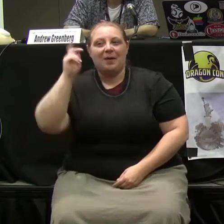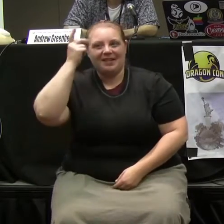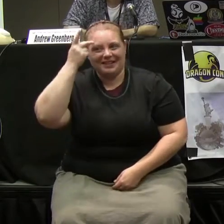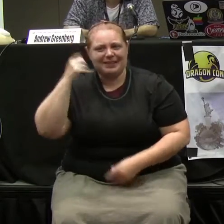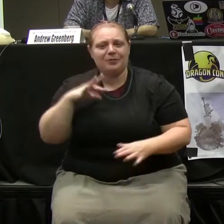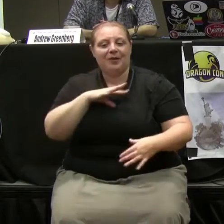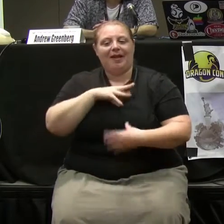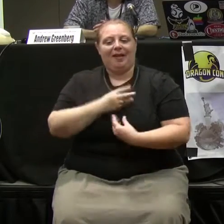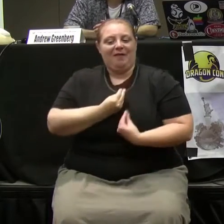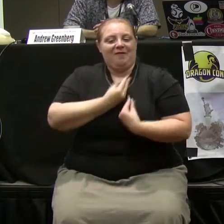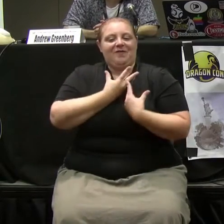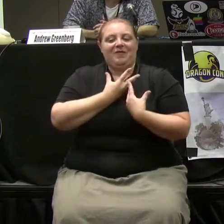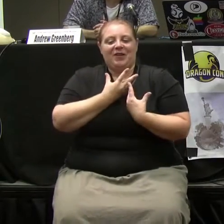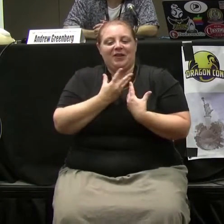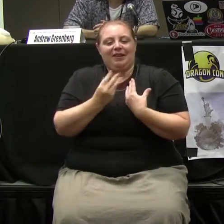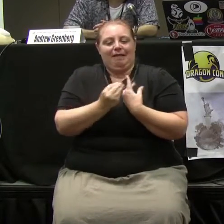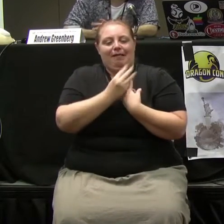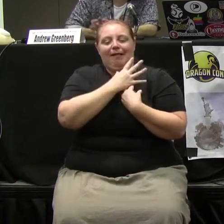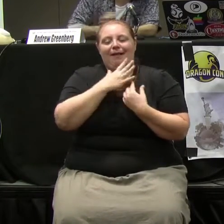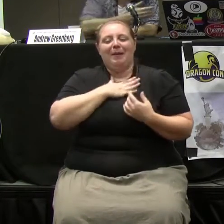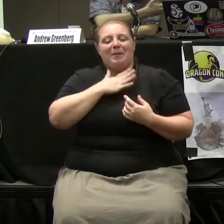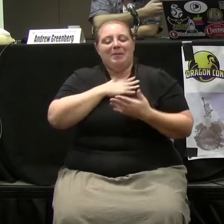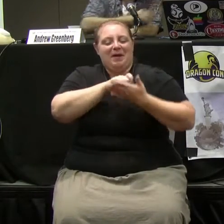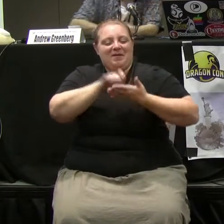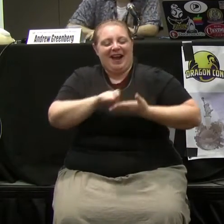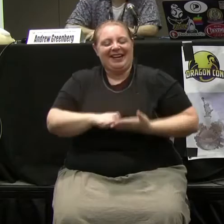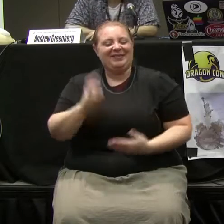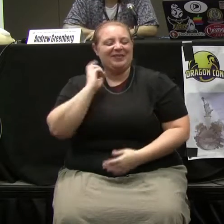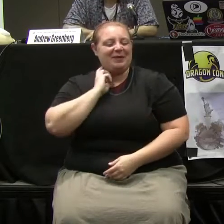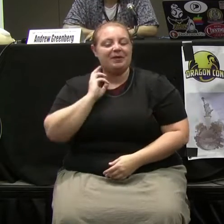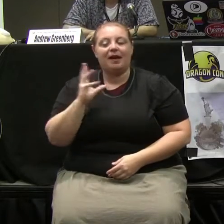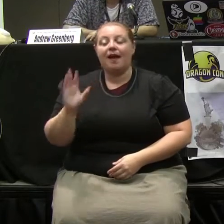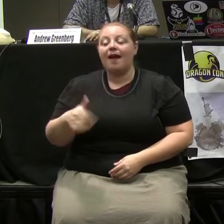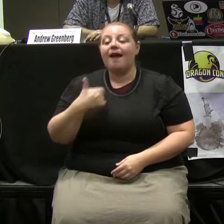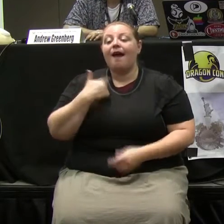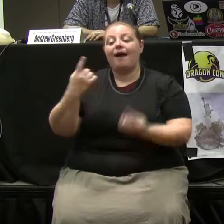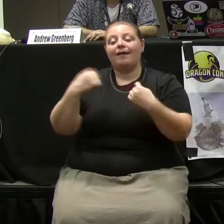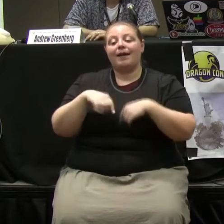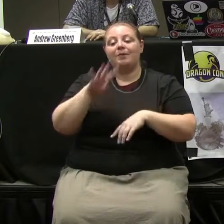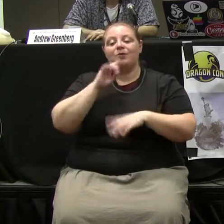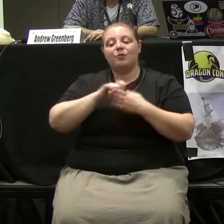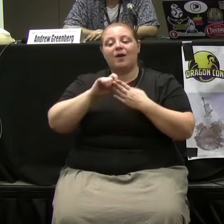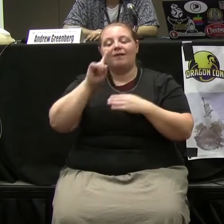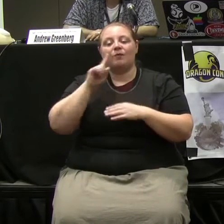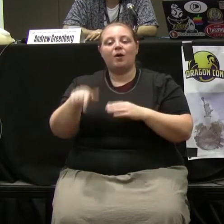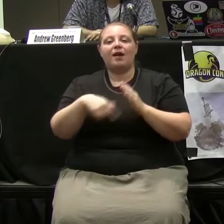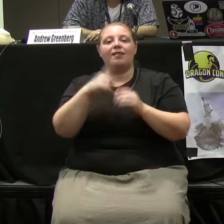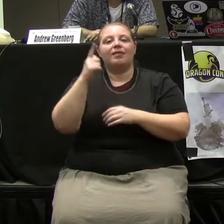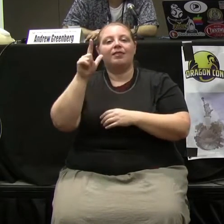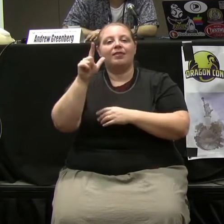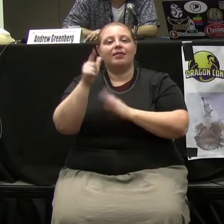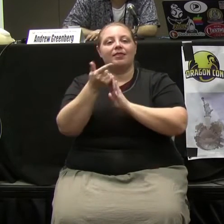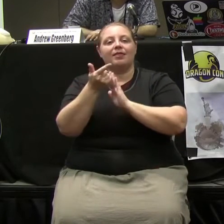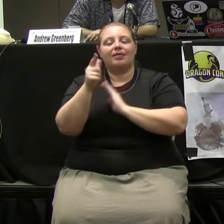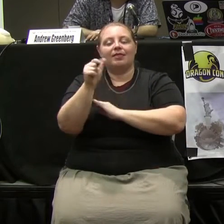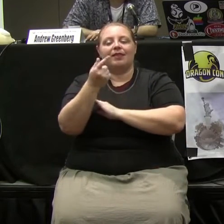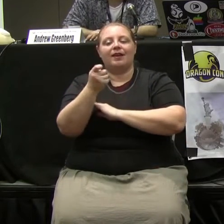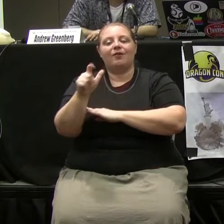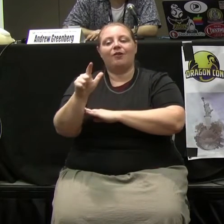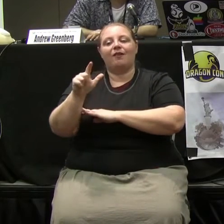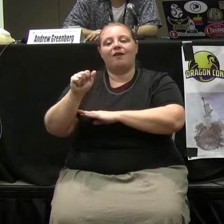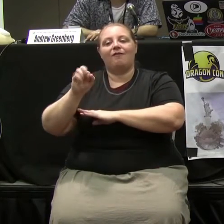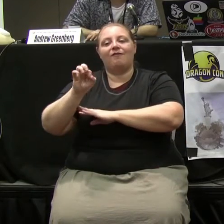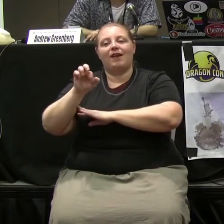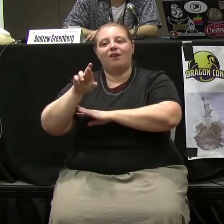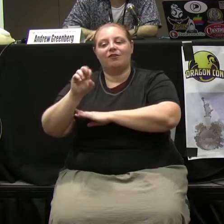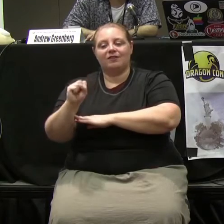we did back in the day. And with apologies to Hayden, I came here to write for a legal affairs newspaper writing about lawyers all the time, and